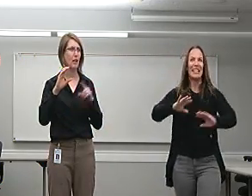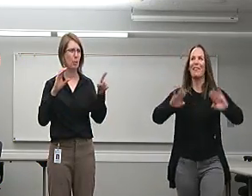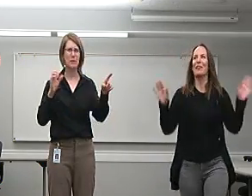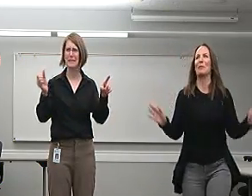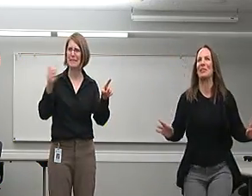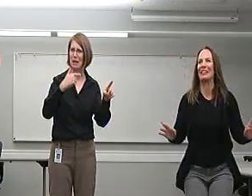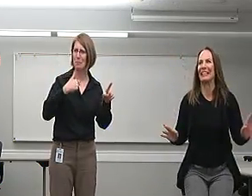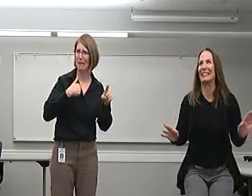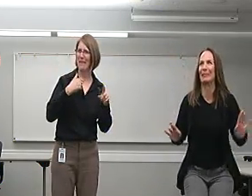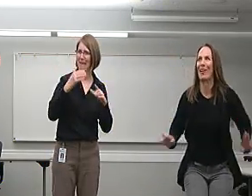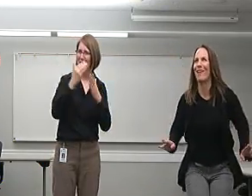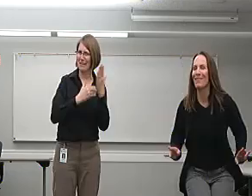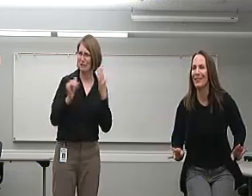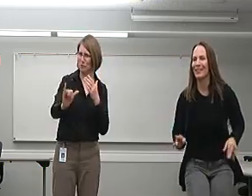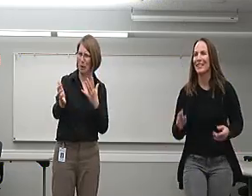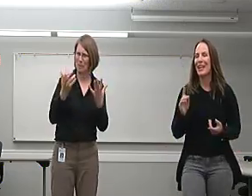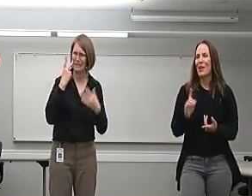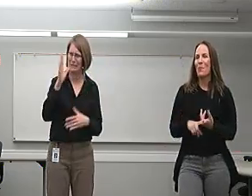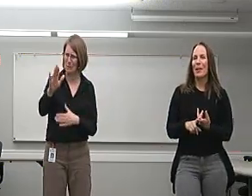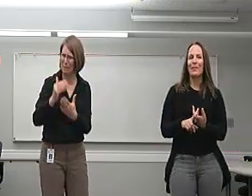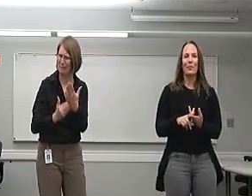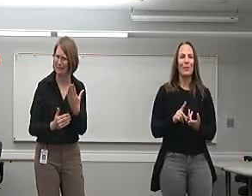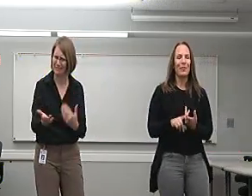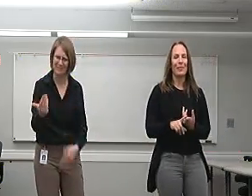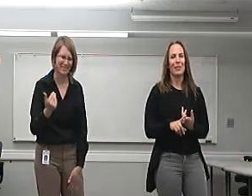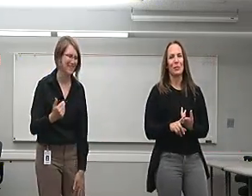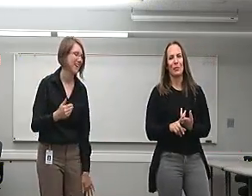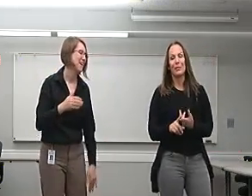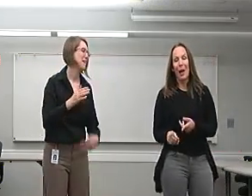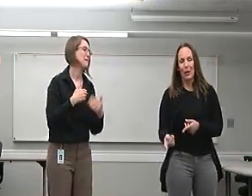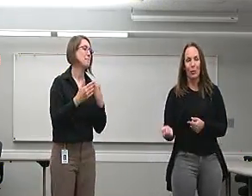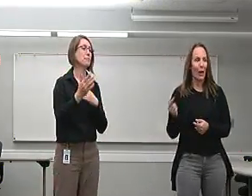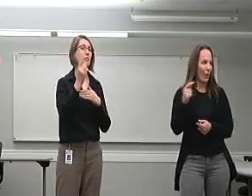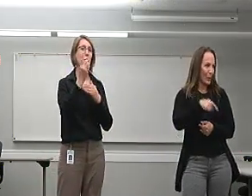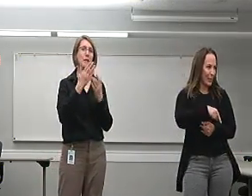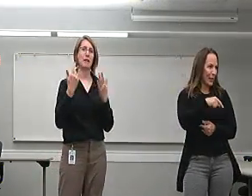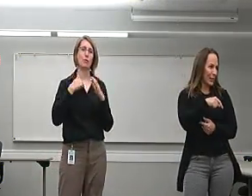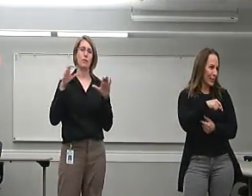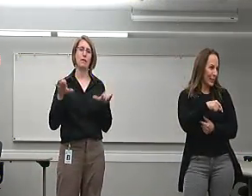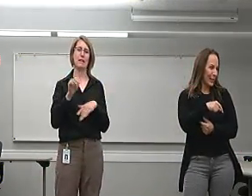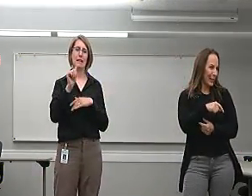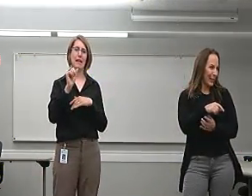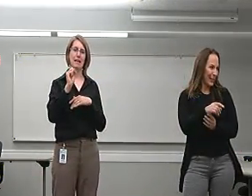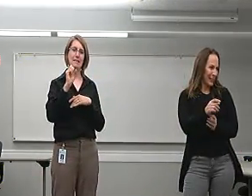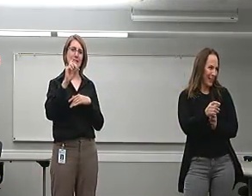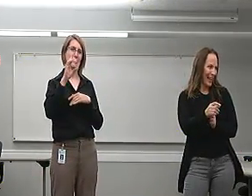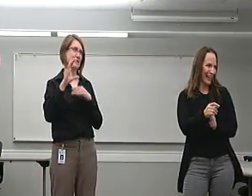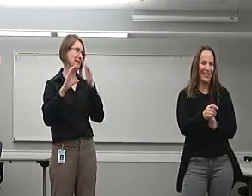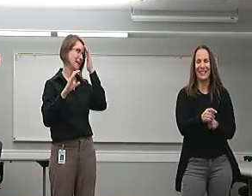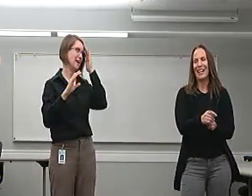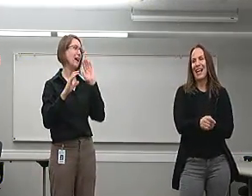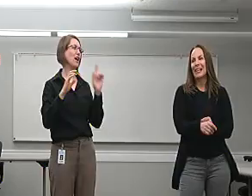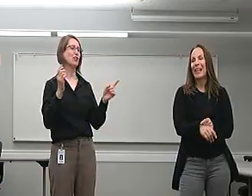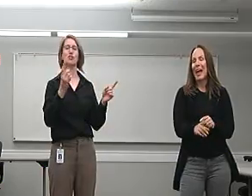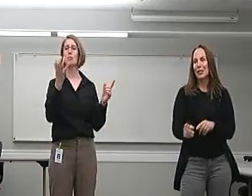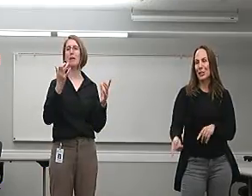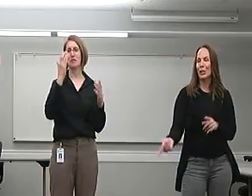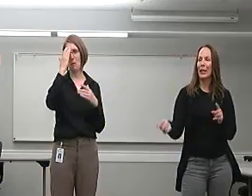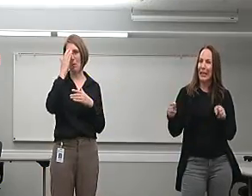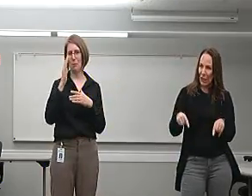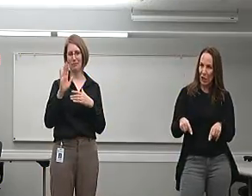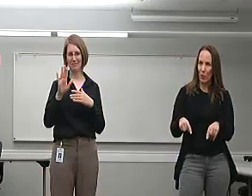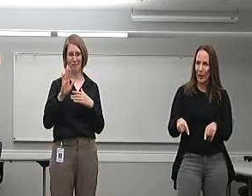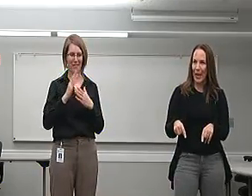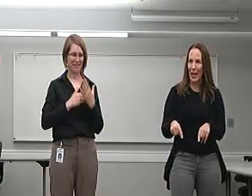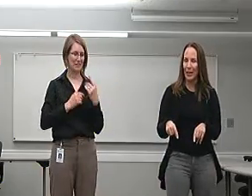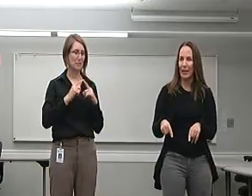list. We all want the list. One of the things we've done is The commentary from your list. last year here we had